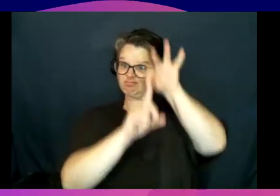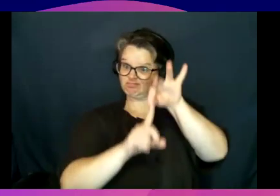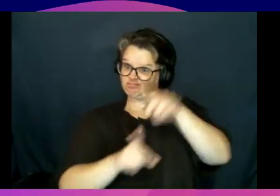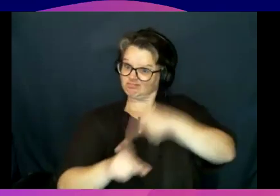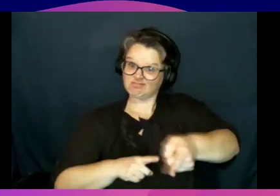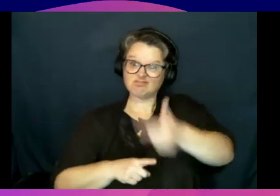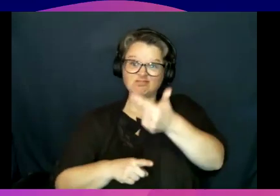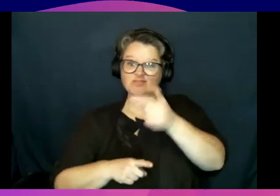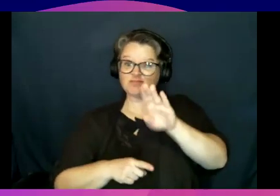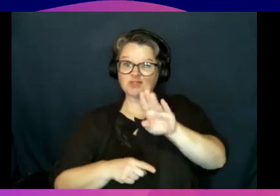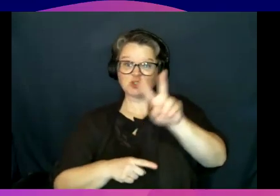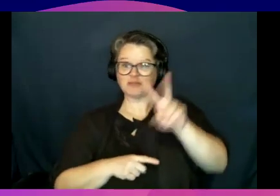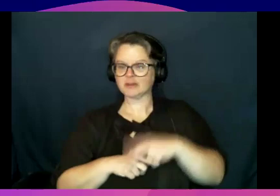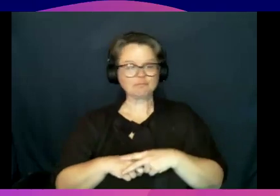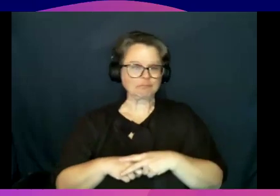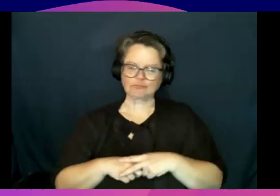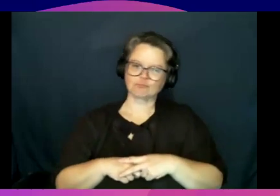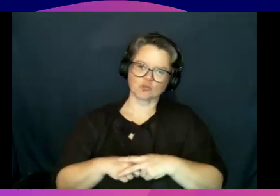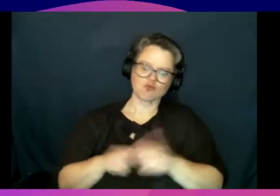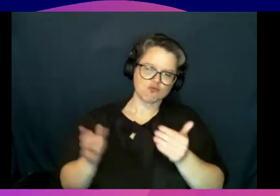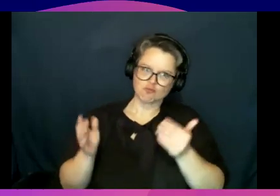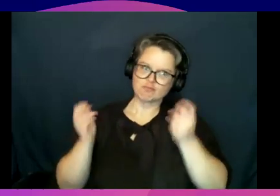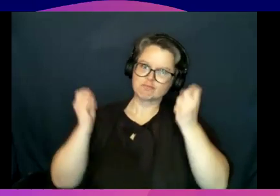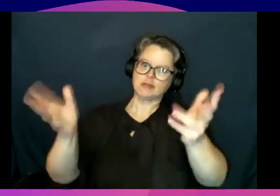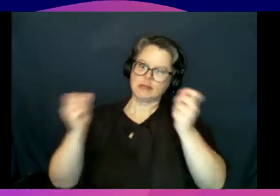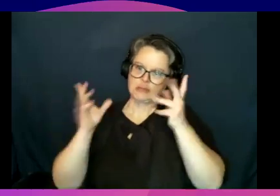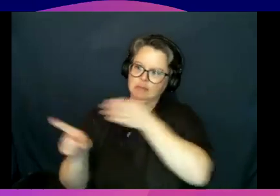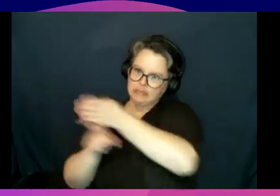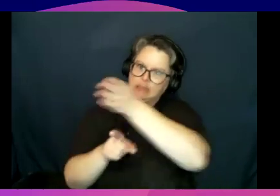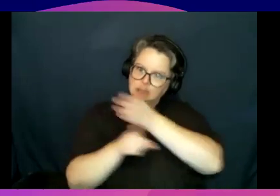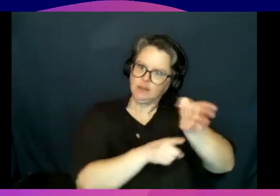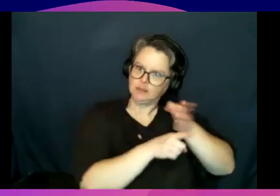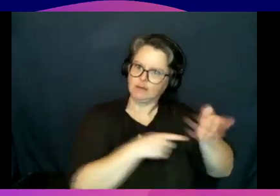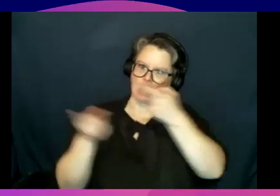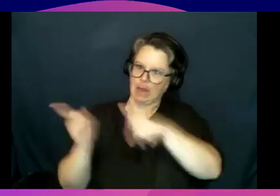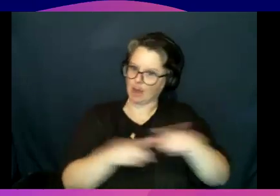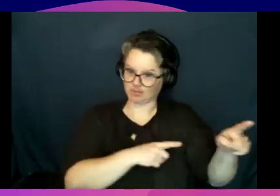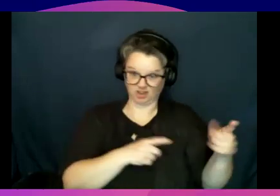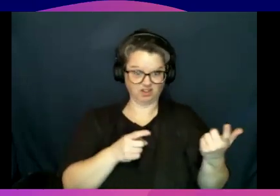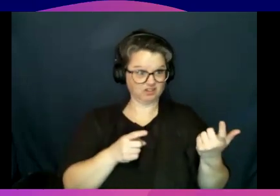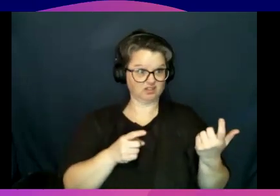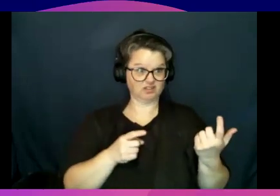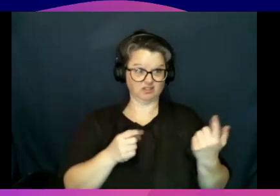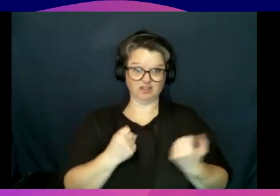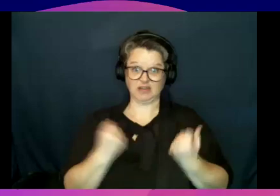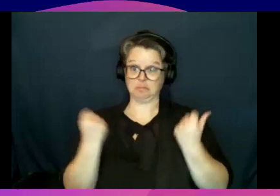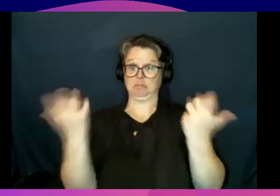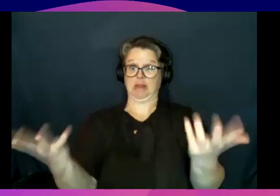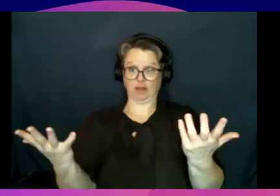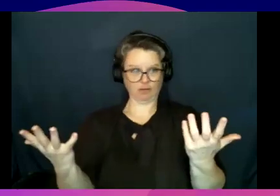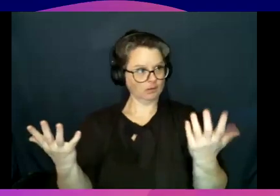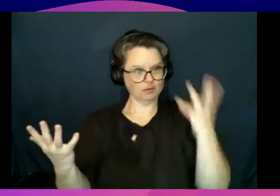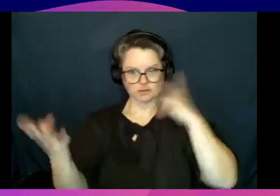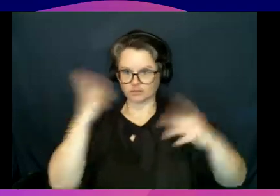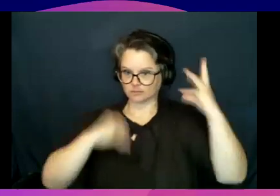in the challenges that we are all facing together as workers. And we also need to engage in conversations to continually